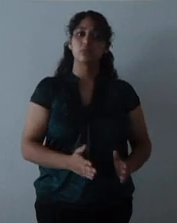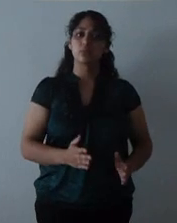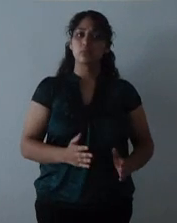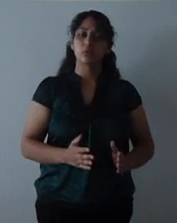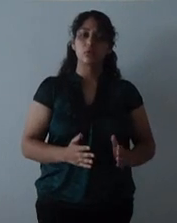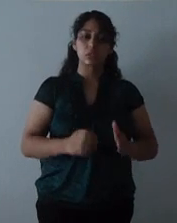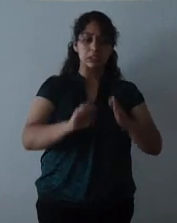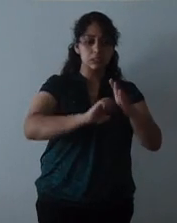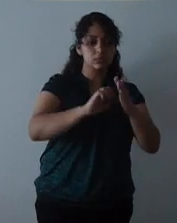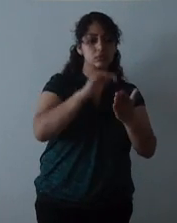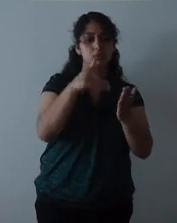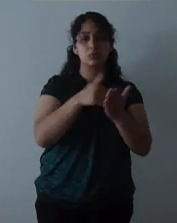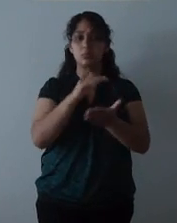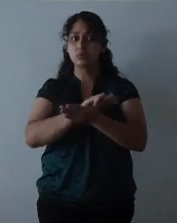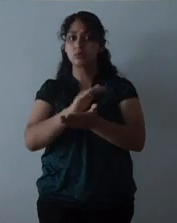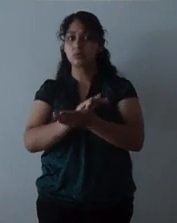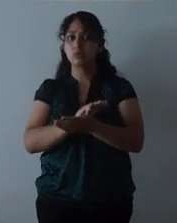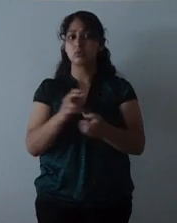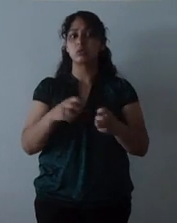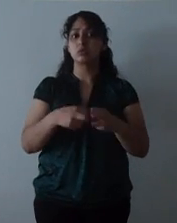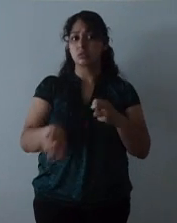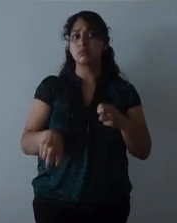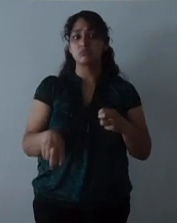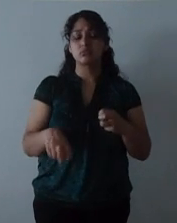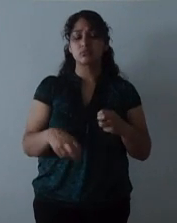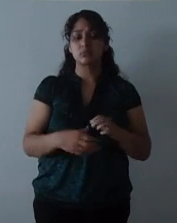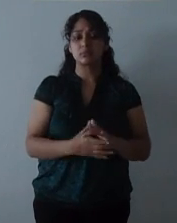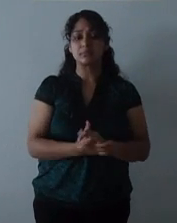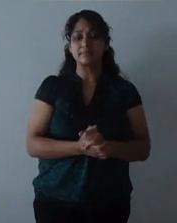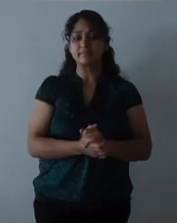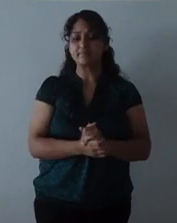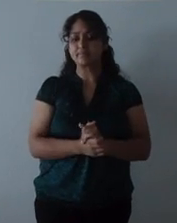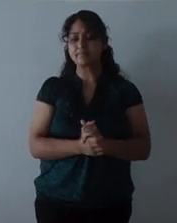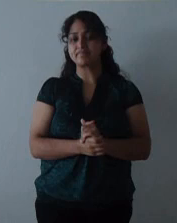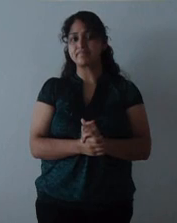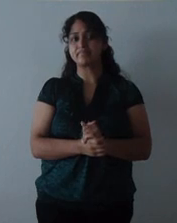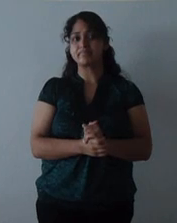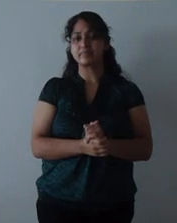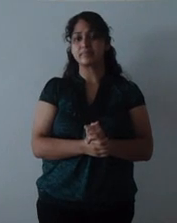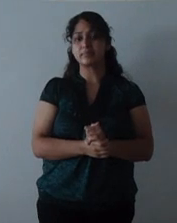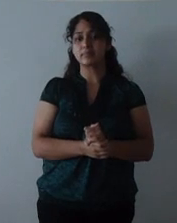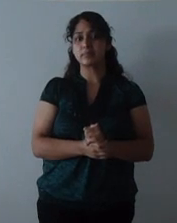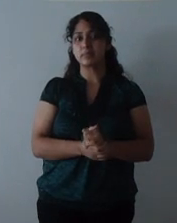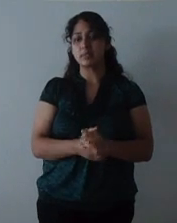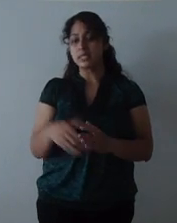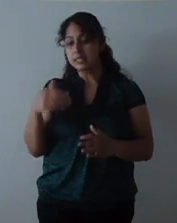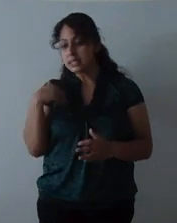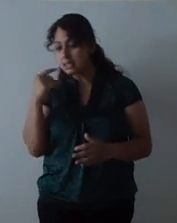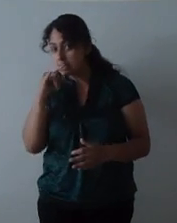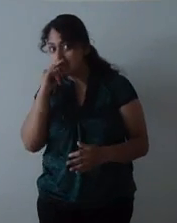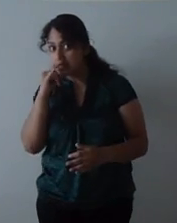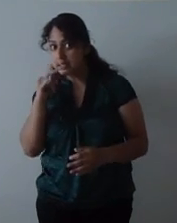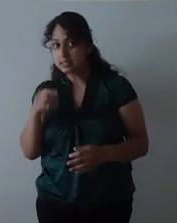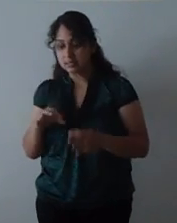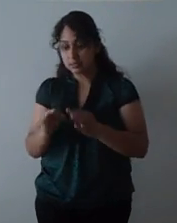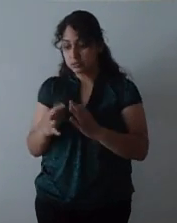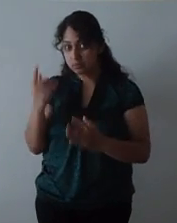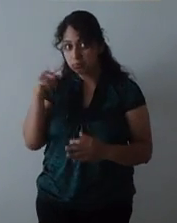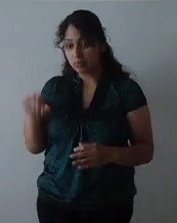for educational interpreters. Just as preschool and primary age students present ever-changing development, so do